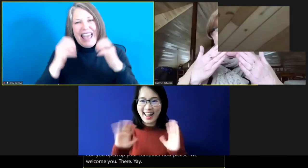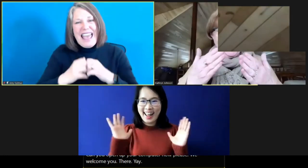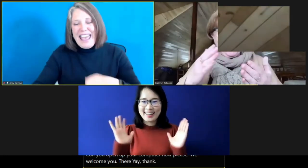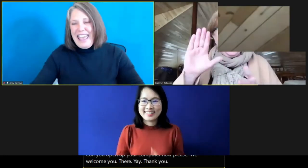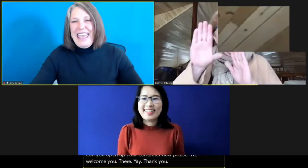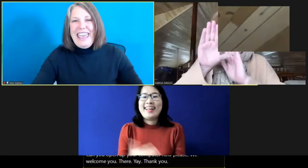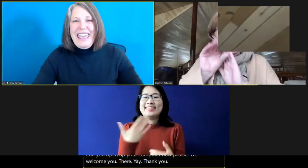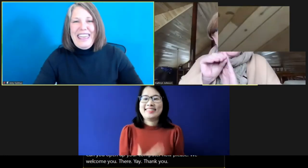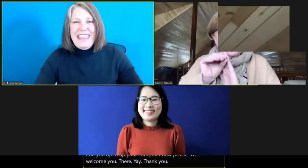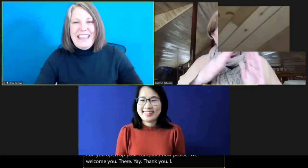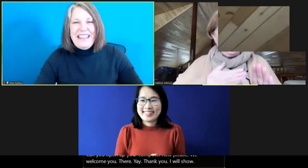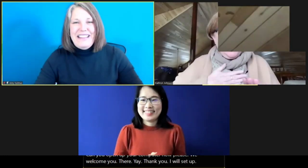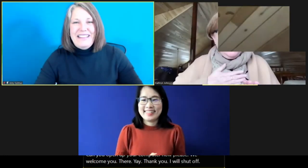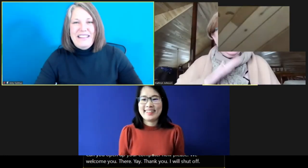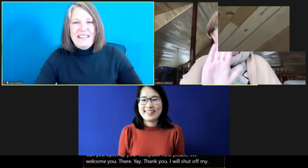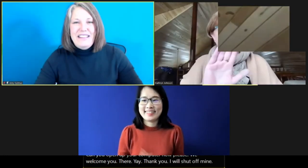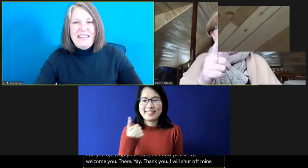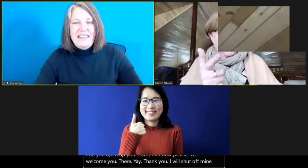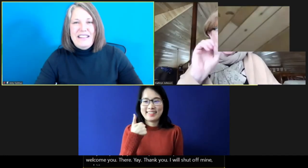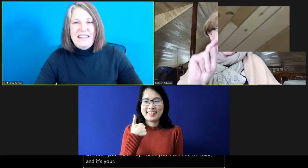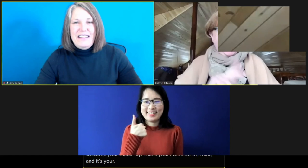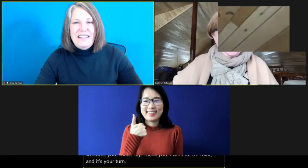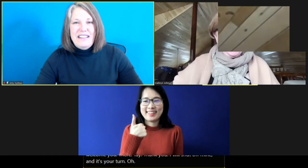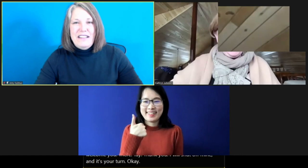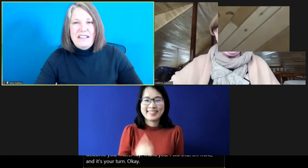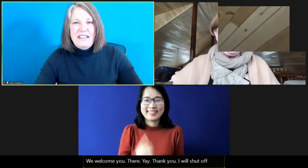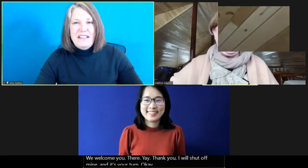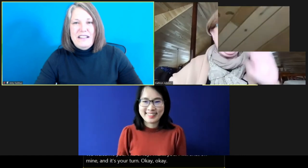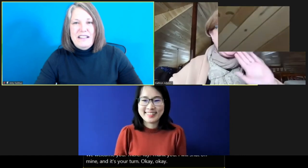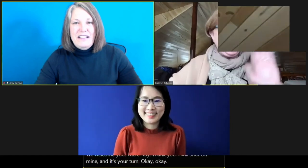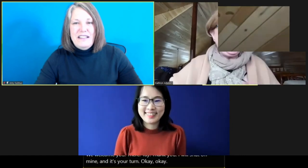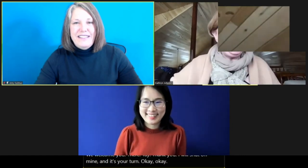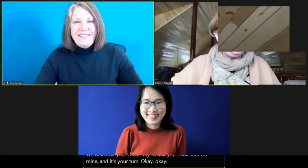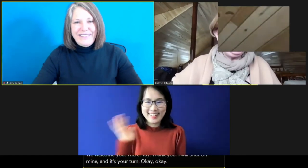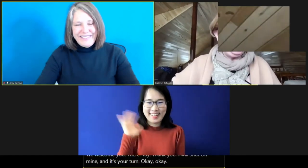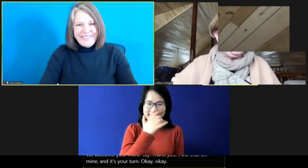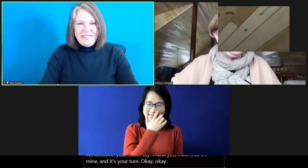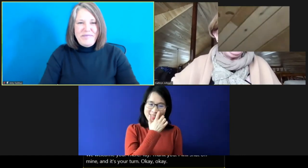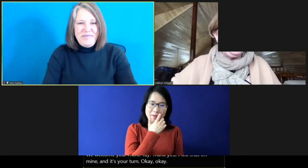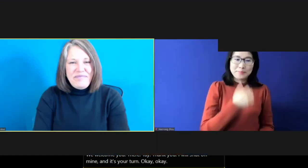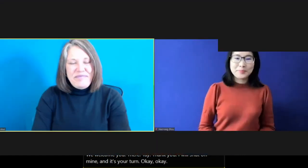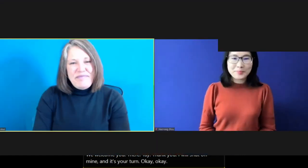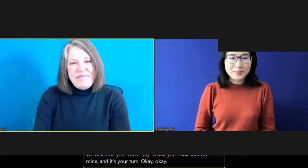Thank you. I will shut off mine and it's your turn, okay? Okay.